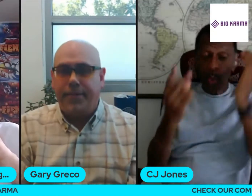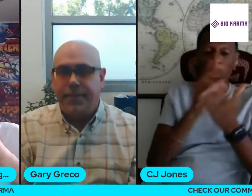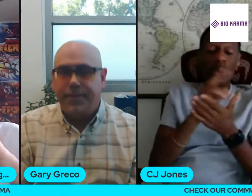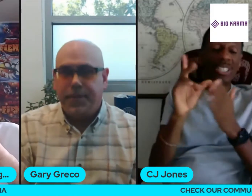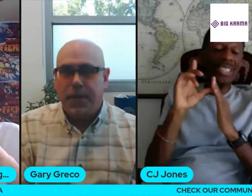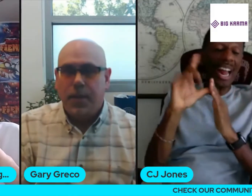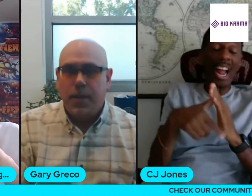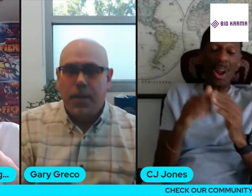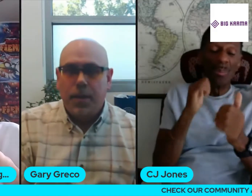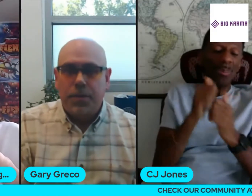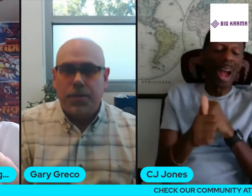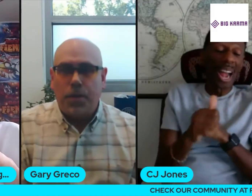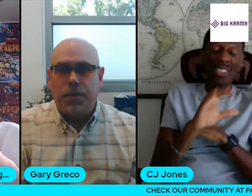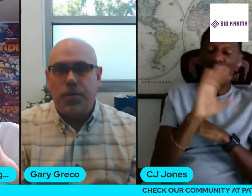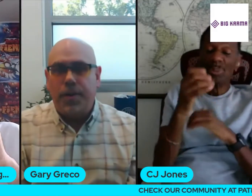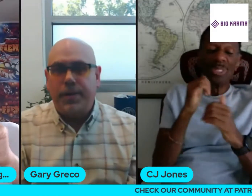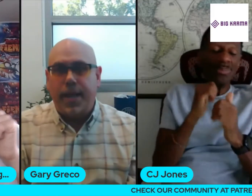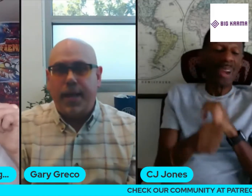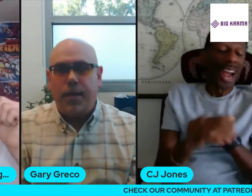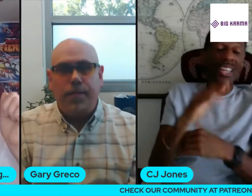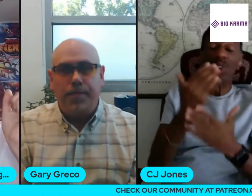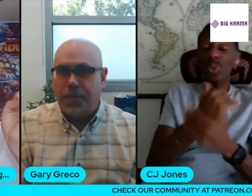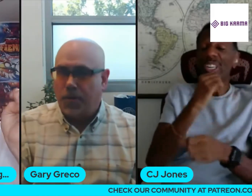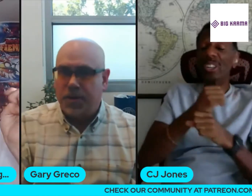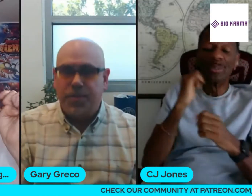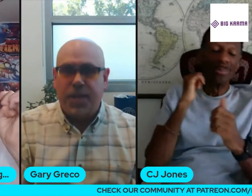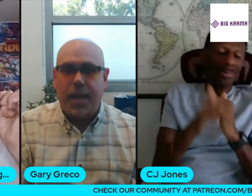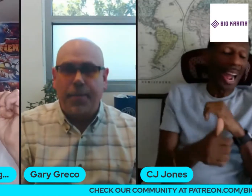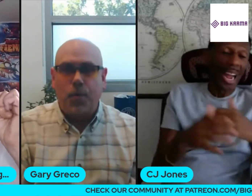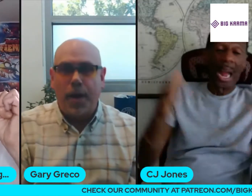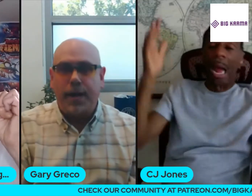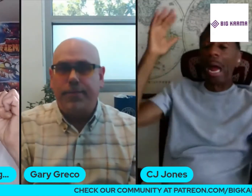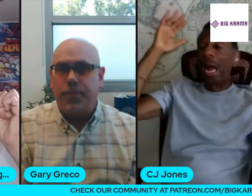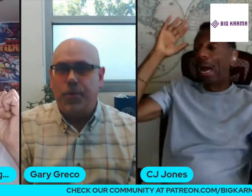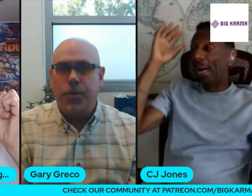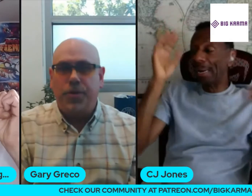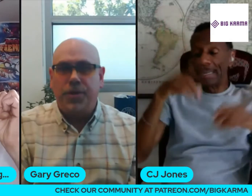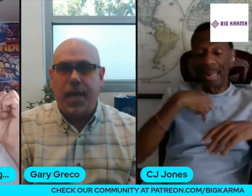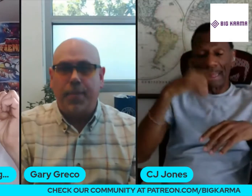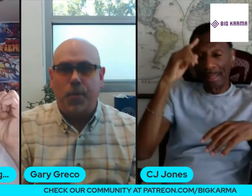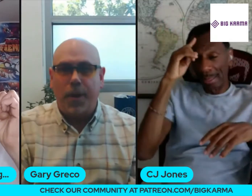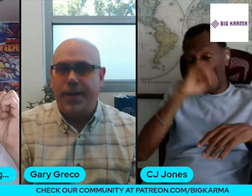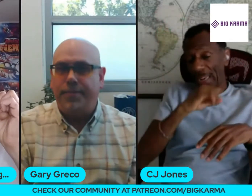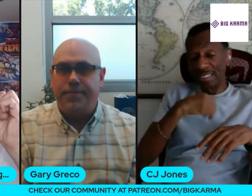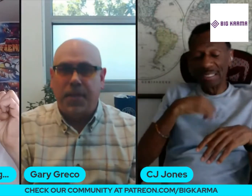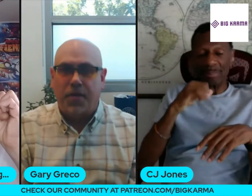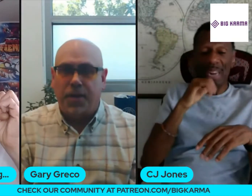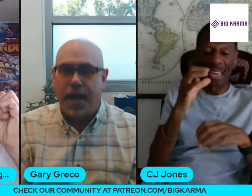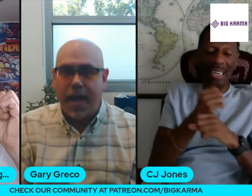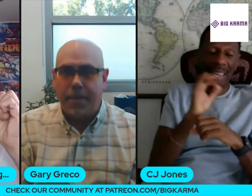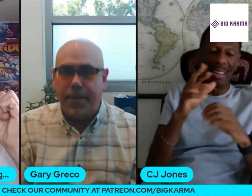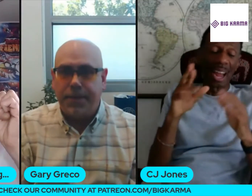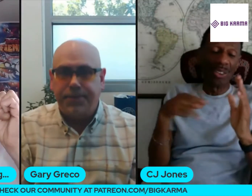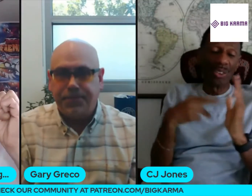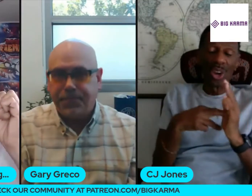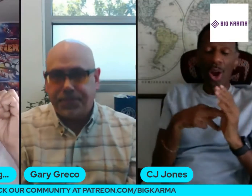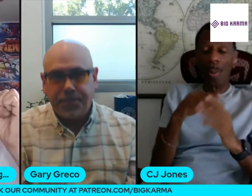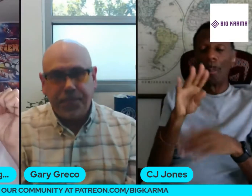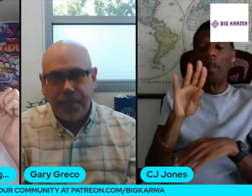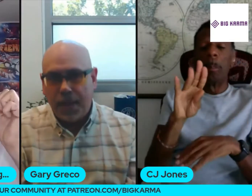life. So 2 weeks later, Christmas came and went. New Year's came and went. Nothing